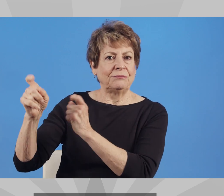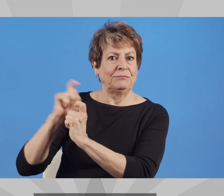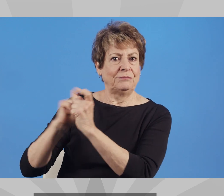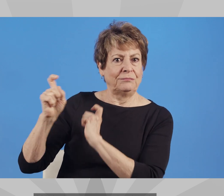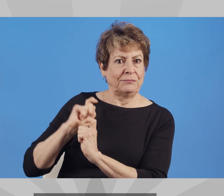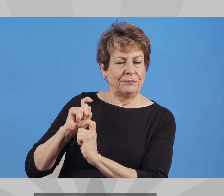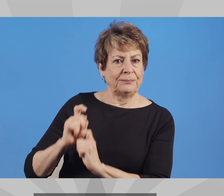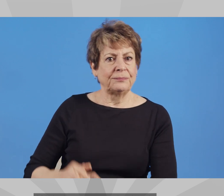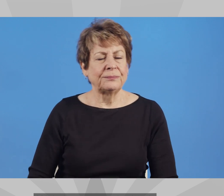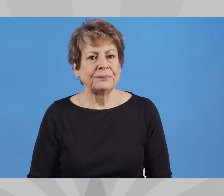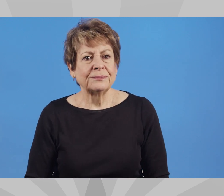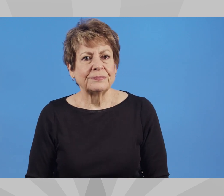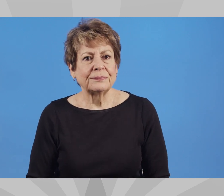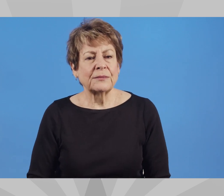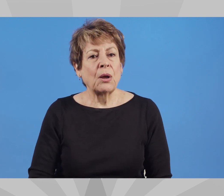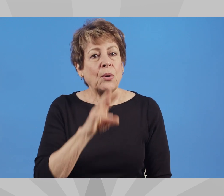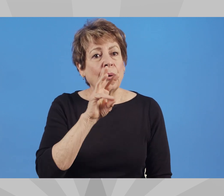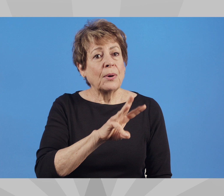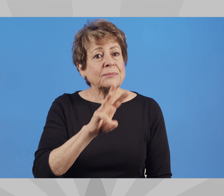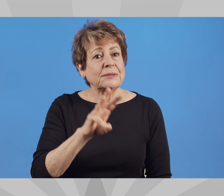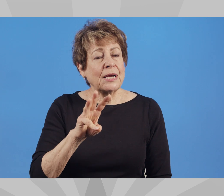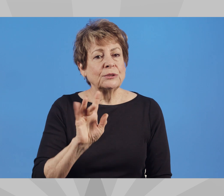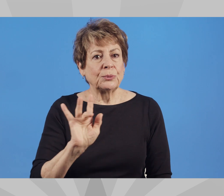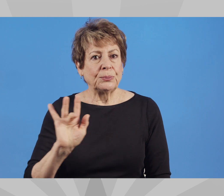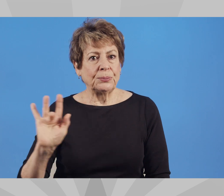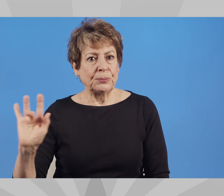Website, none submitted.